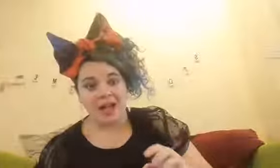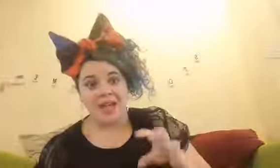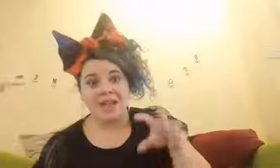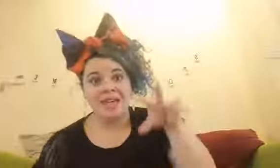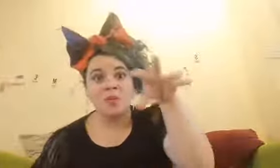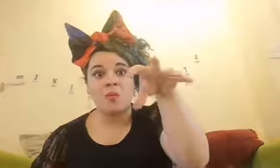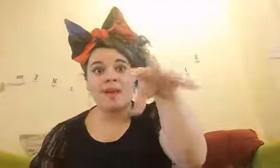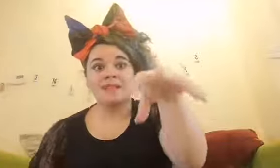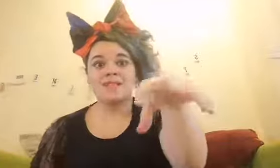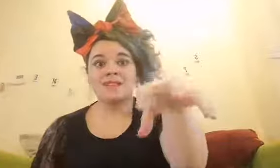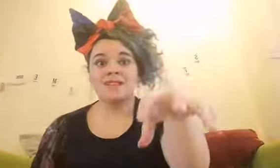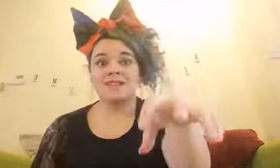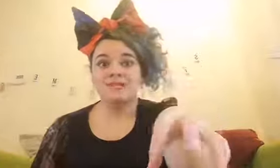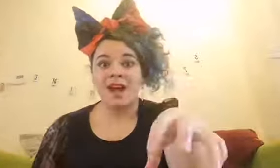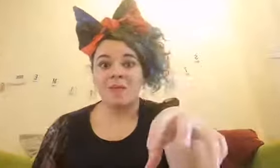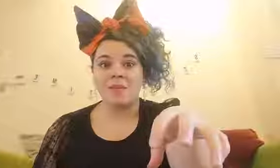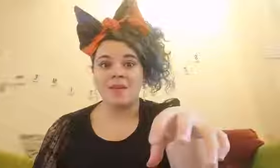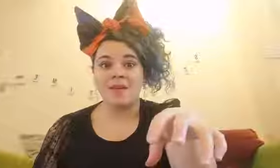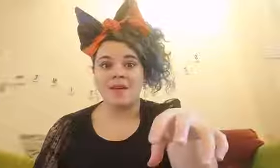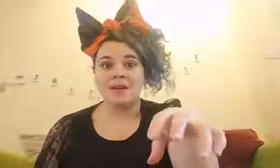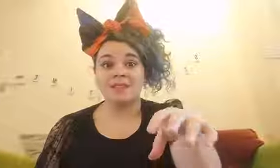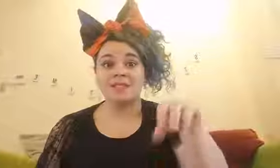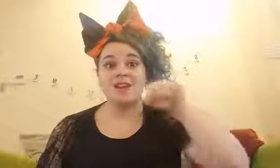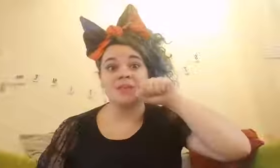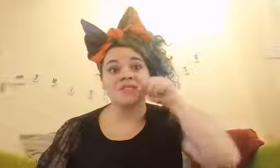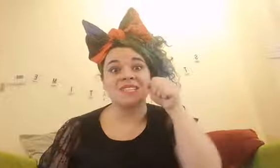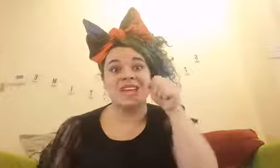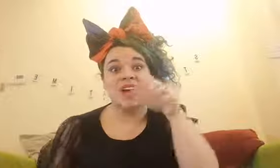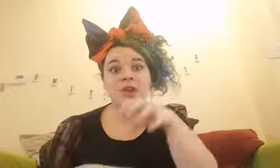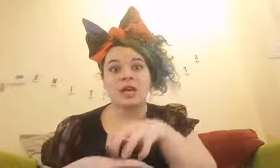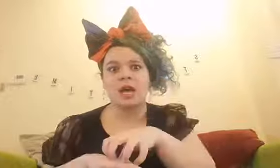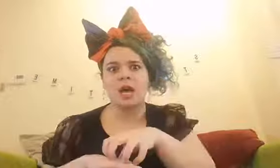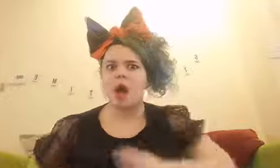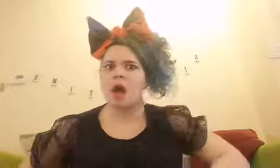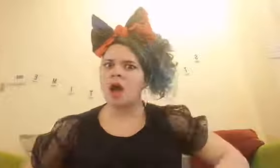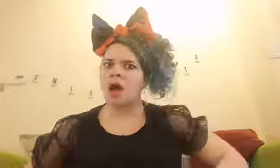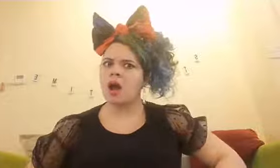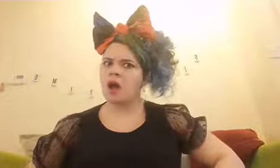And he went to grab some of the carrot cake.